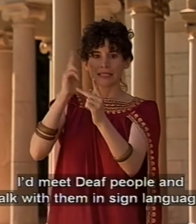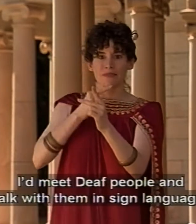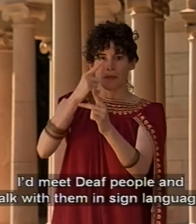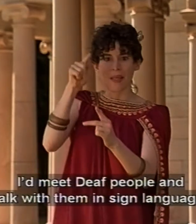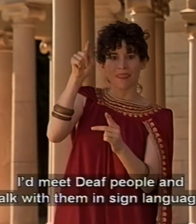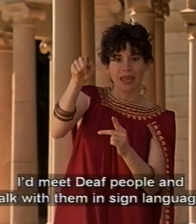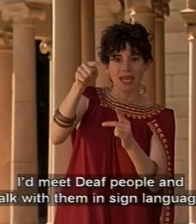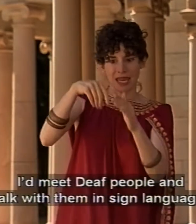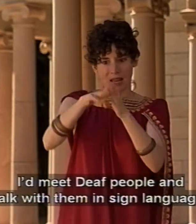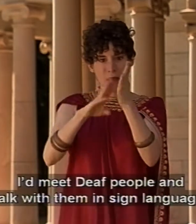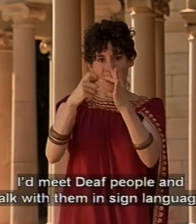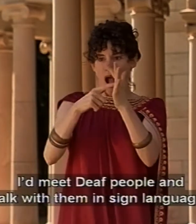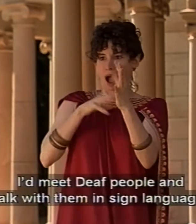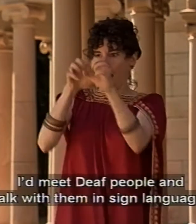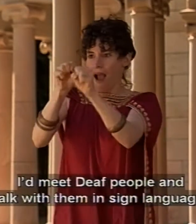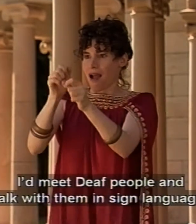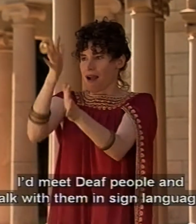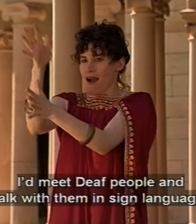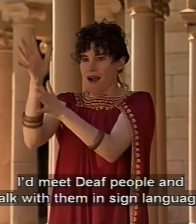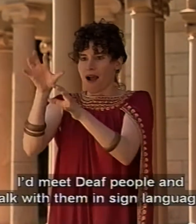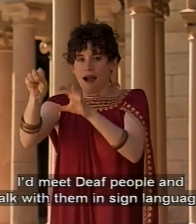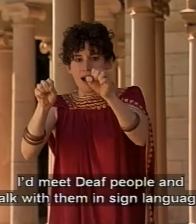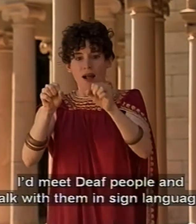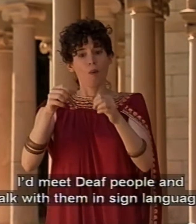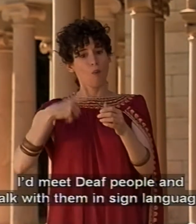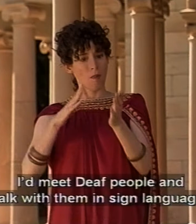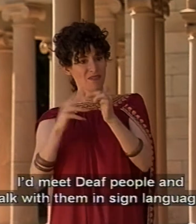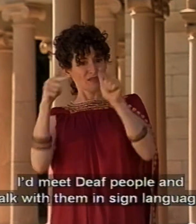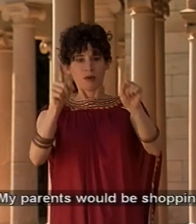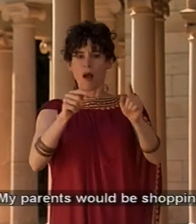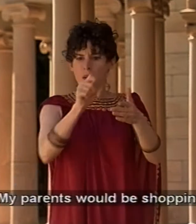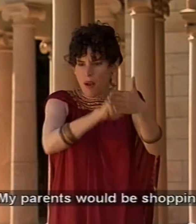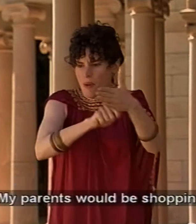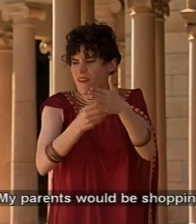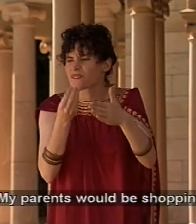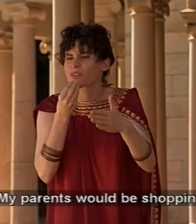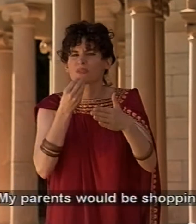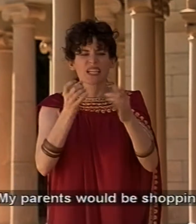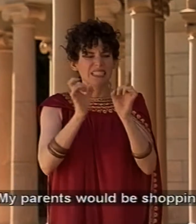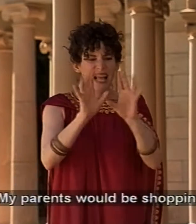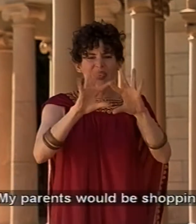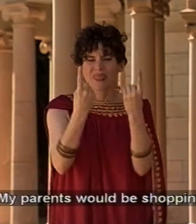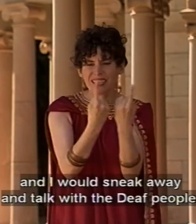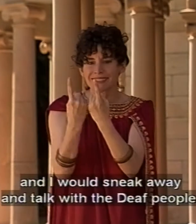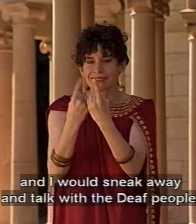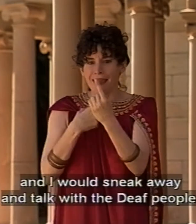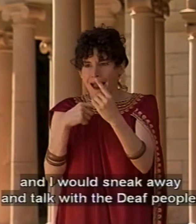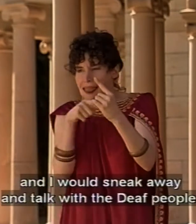I'd meet deaf people there and go up and talk with them in sign language. My mother and father would go to the market to buy food and